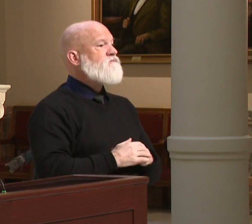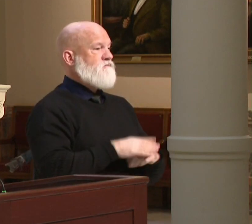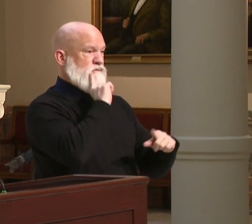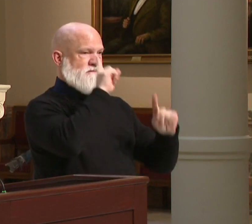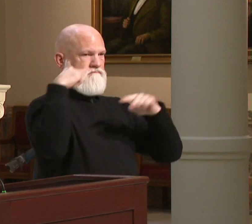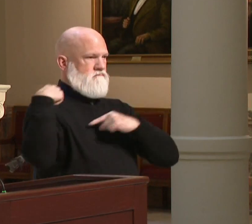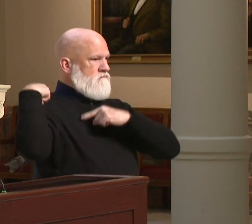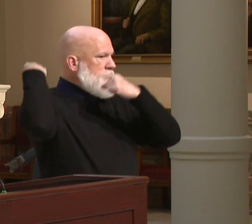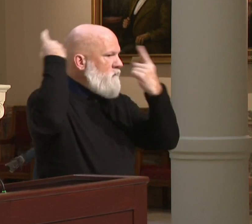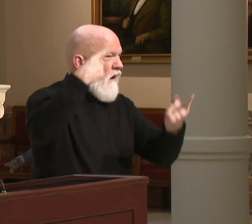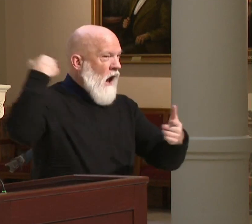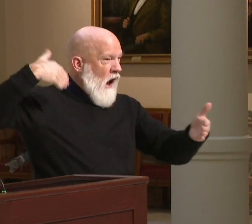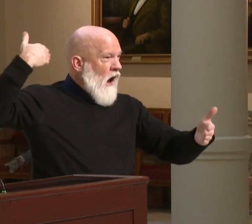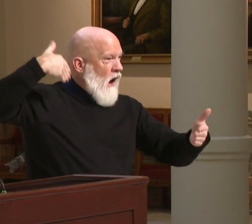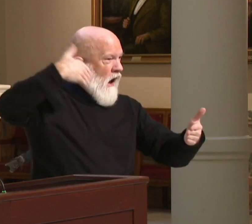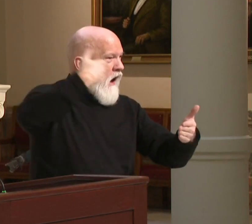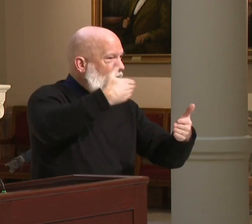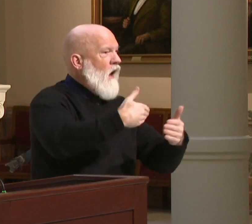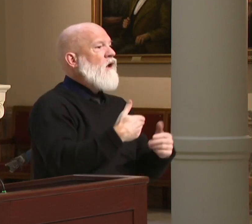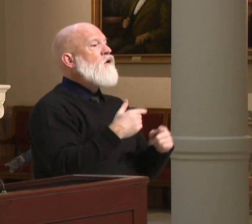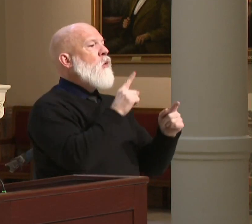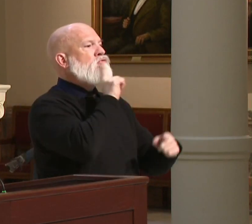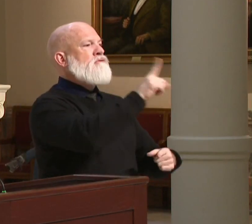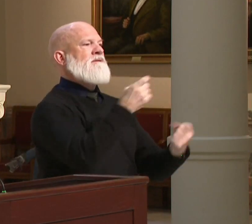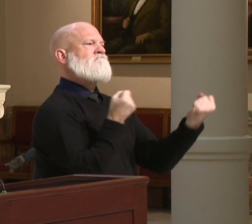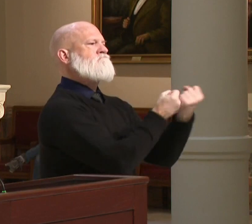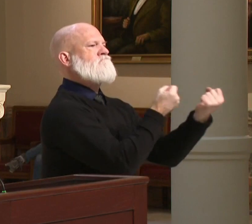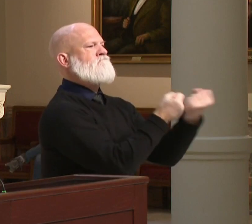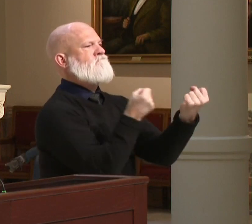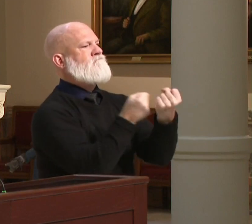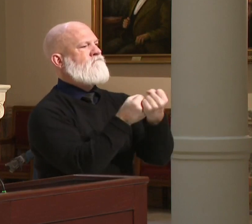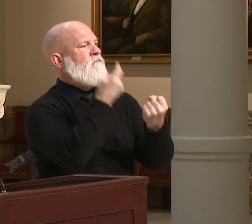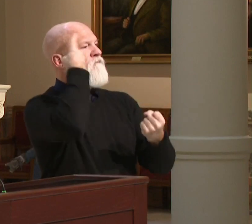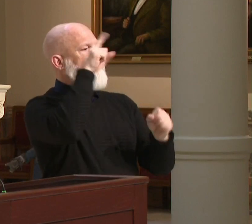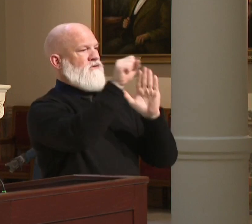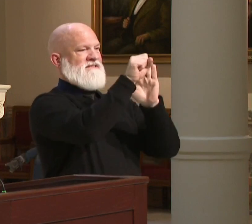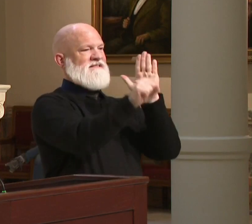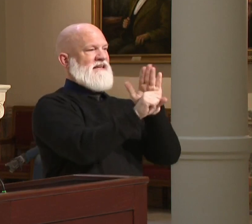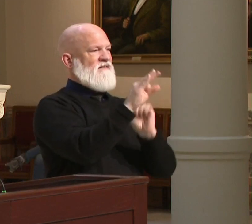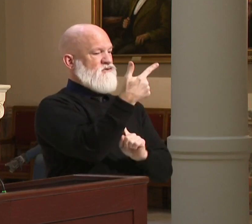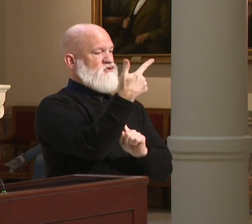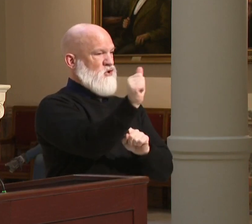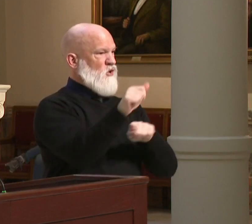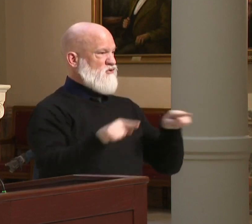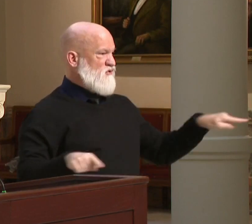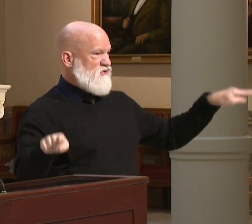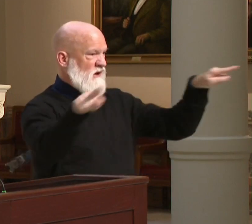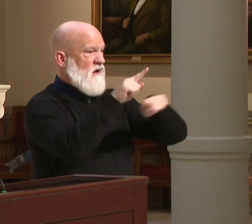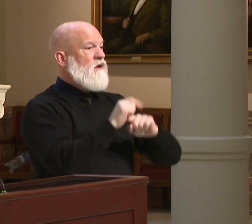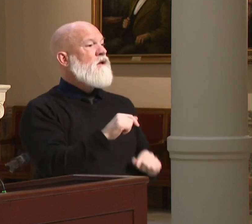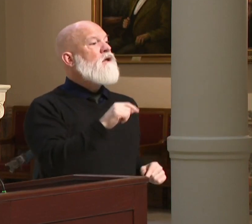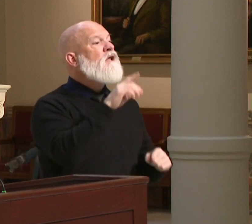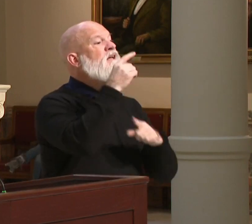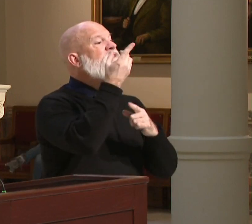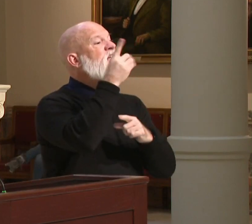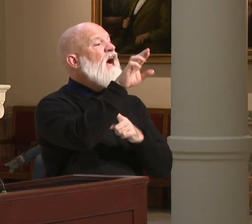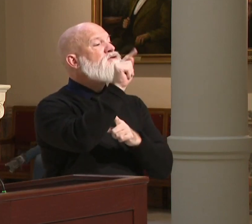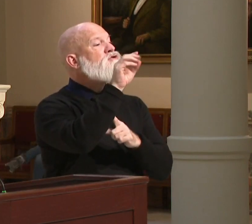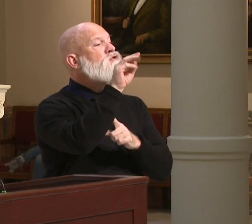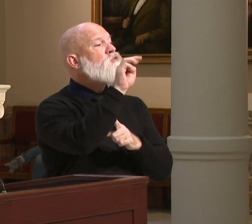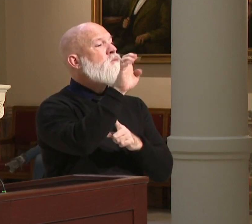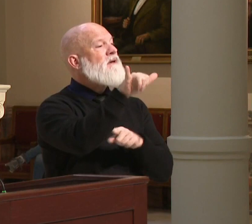heavy logistical lift for the state of Georgia. Dr. Toomey's team at DPH is working diligently with